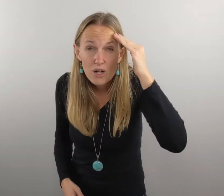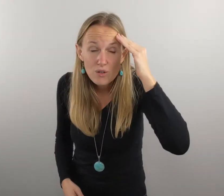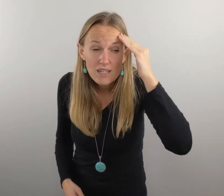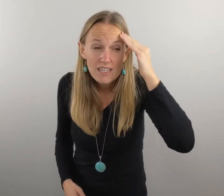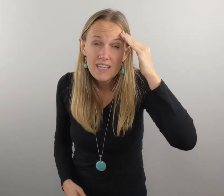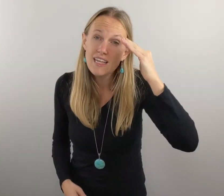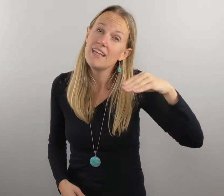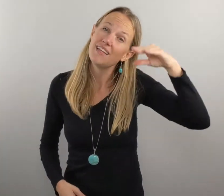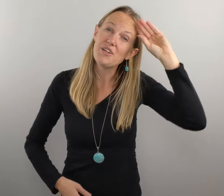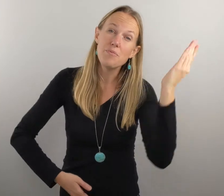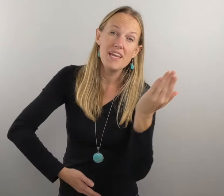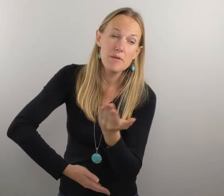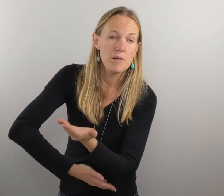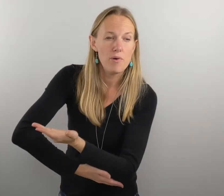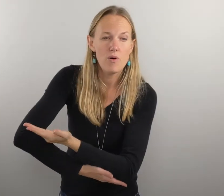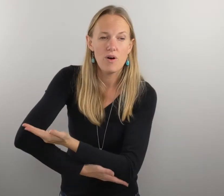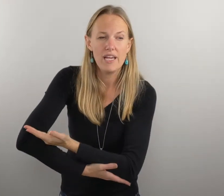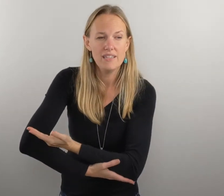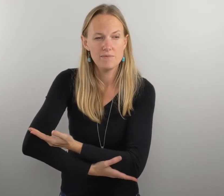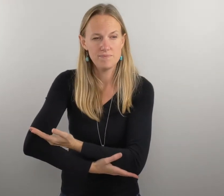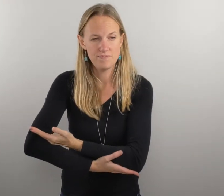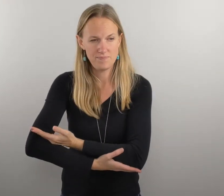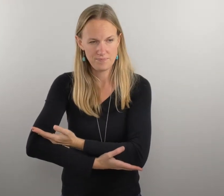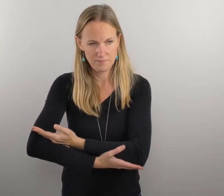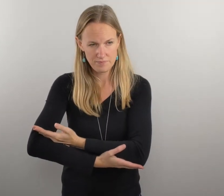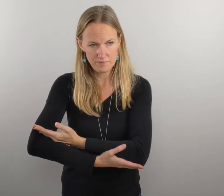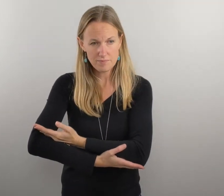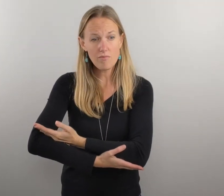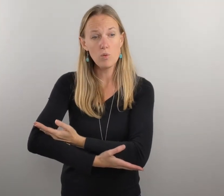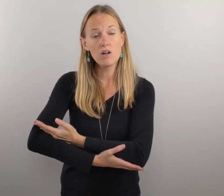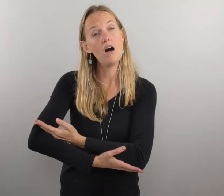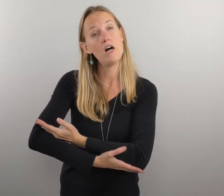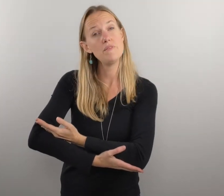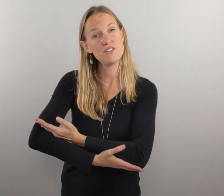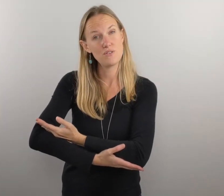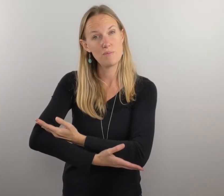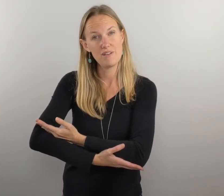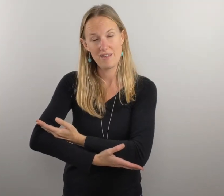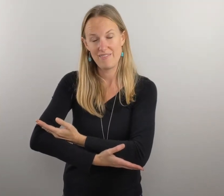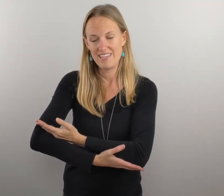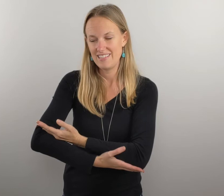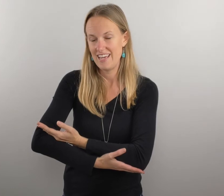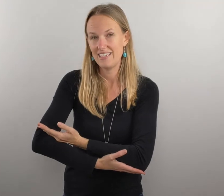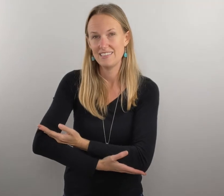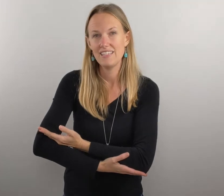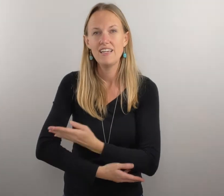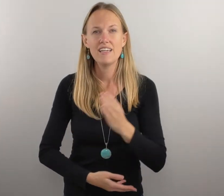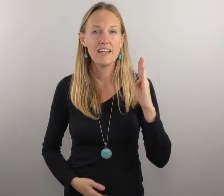know that your baby boy will calm the storm with his hands? Okay, so in